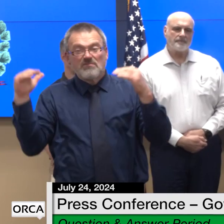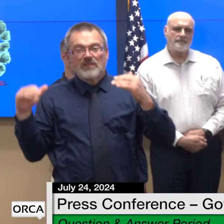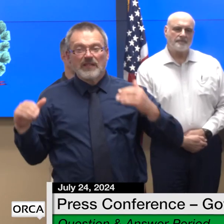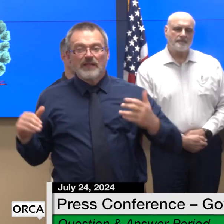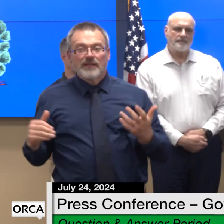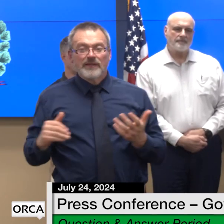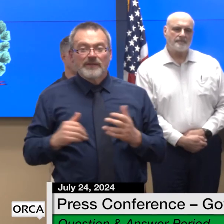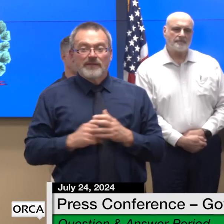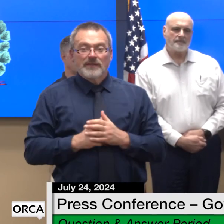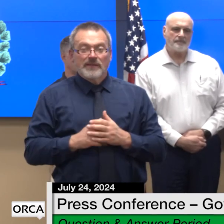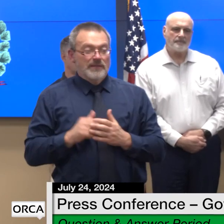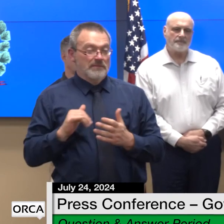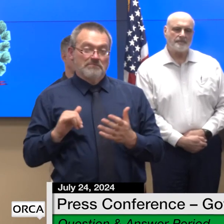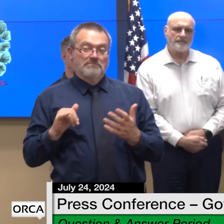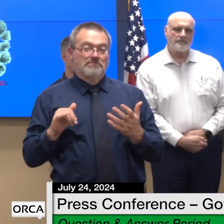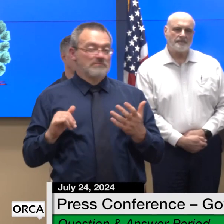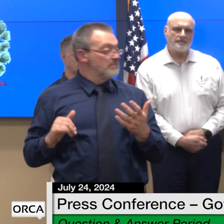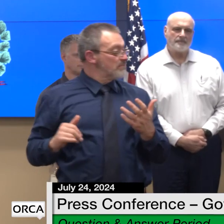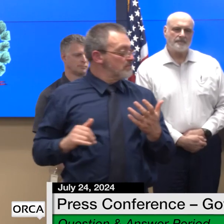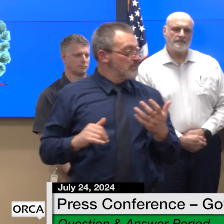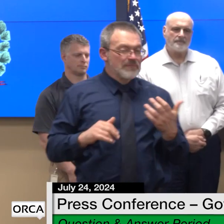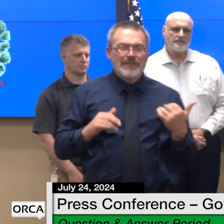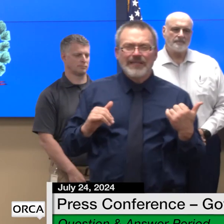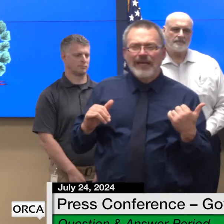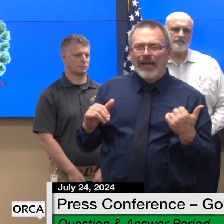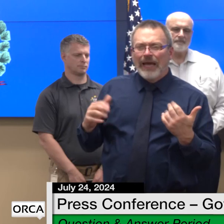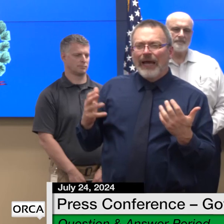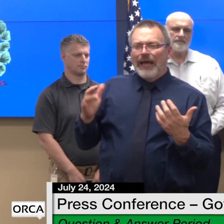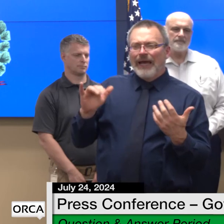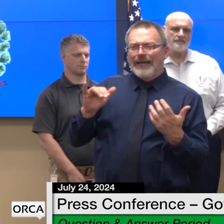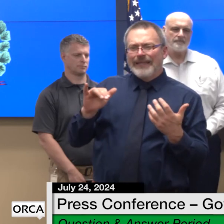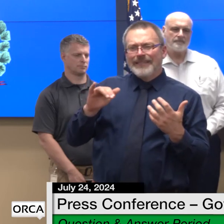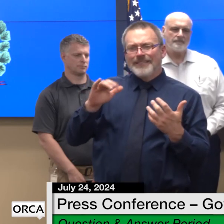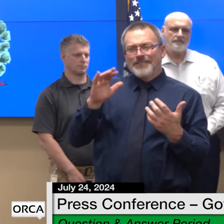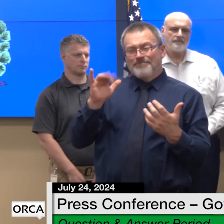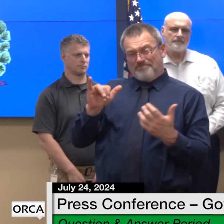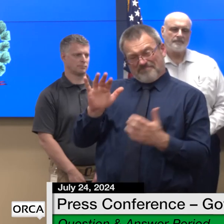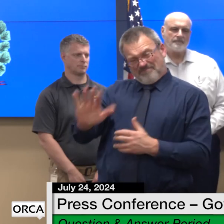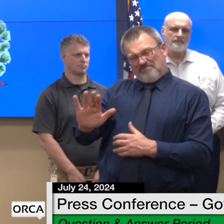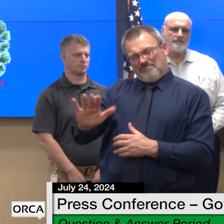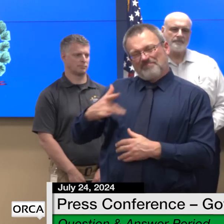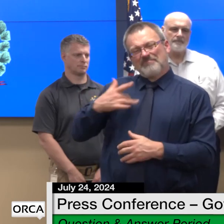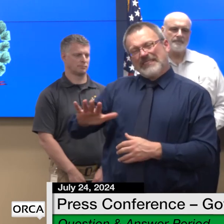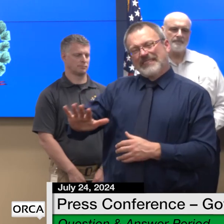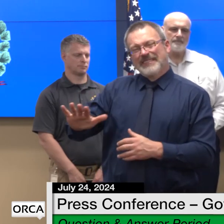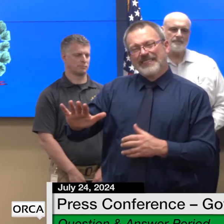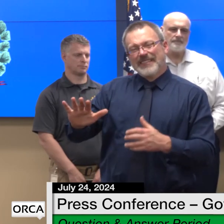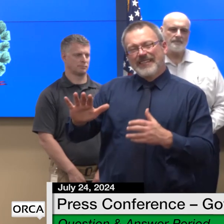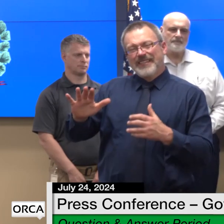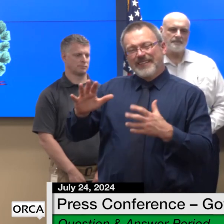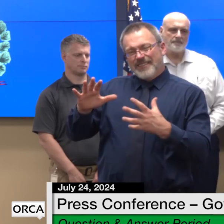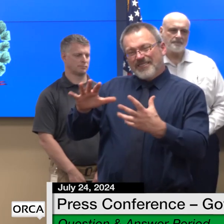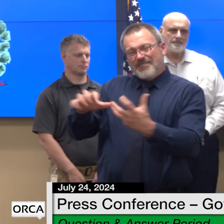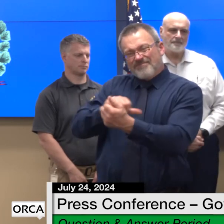committing, you know, some sort of crime or some sort of pattern, I think kind of makes the case, but.